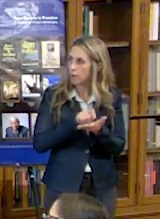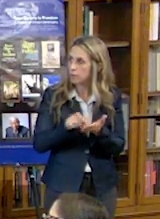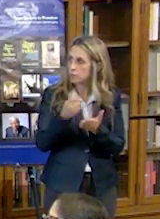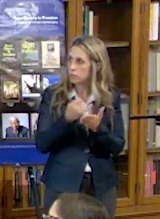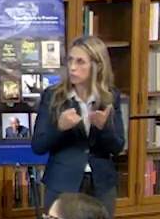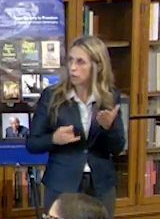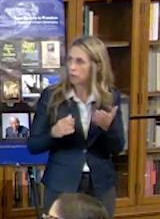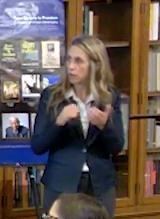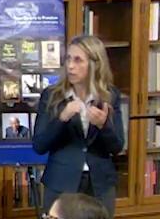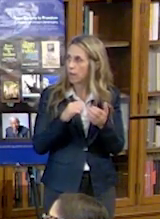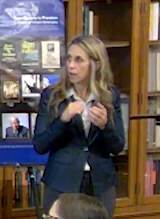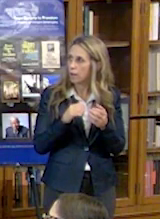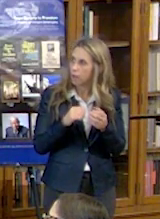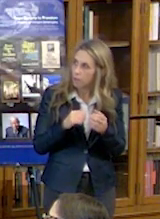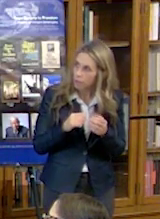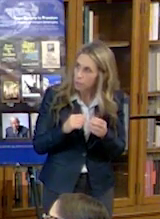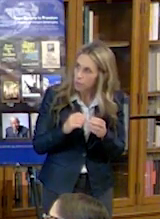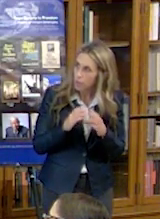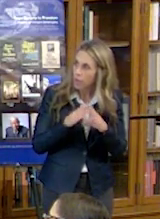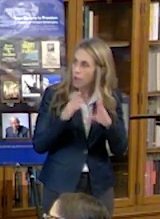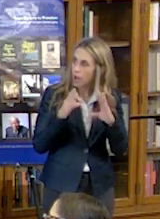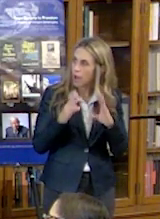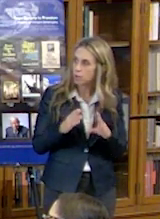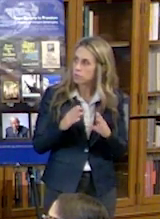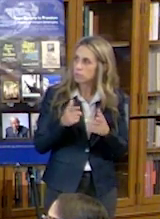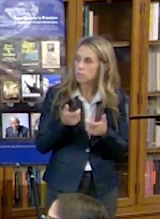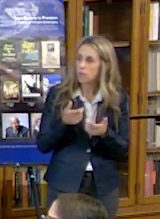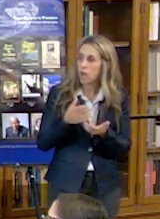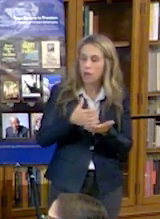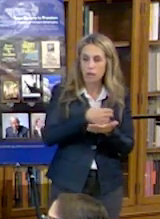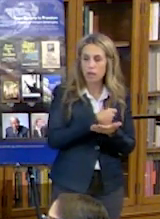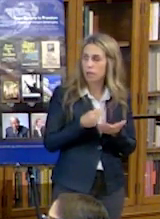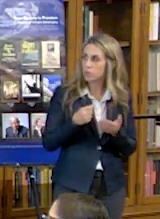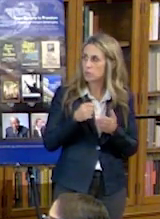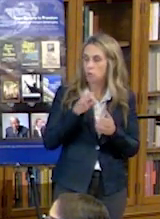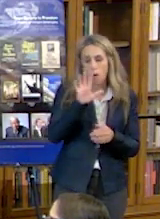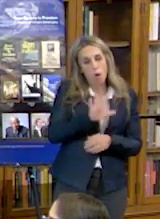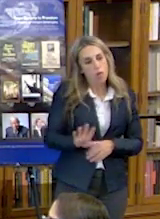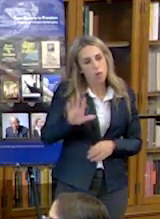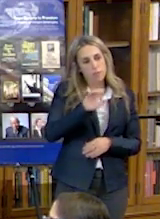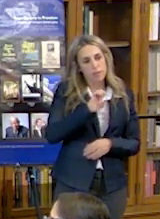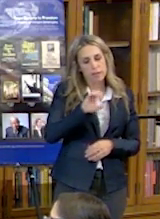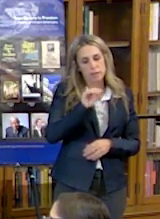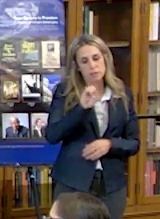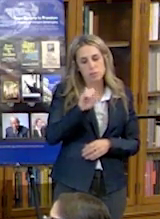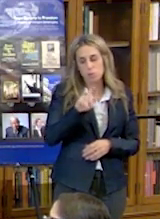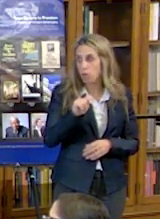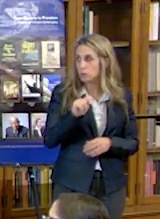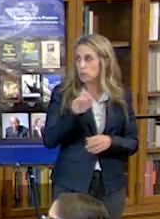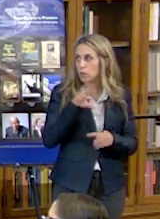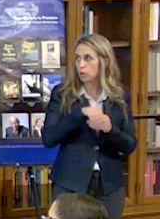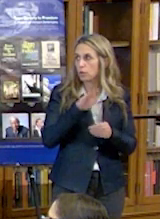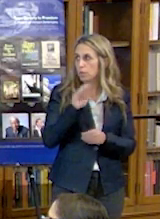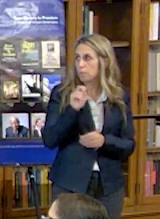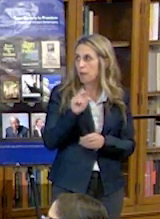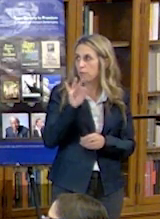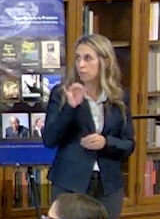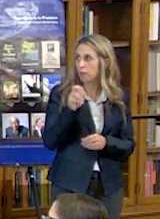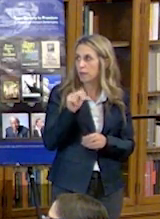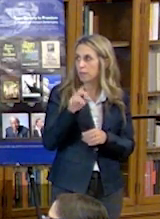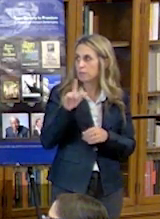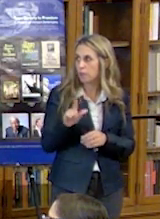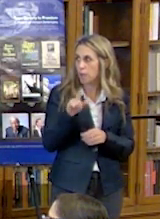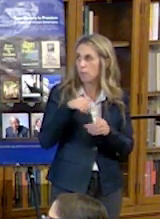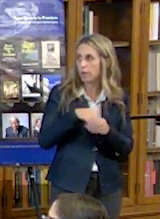drawings housed in various archival collections along the east coast post including Ben Franklin's Library company